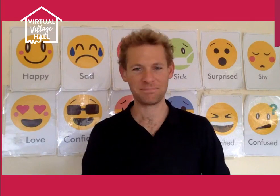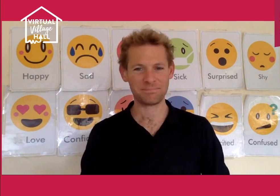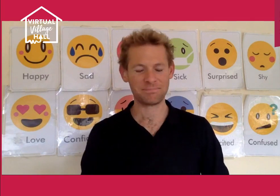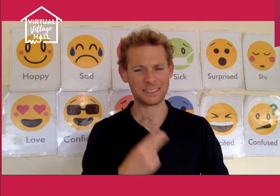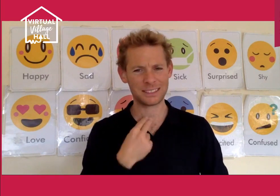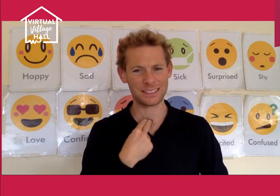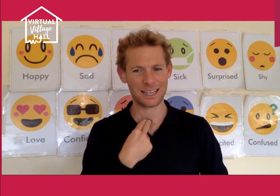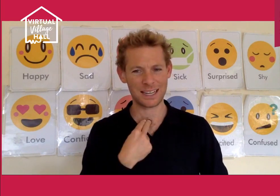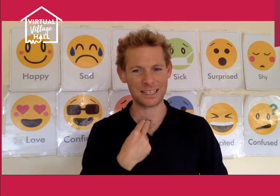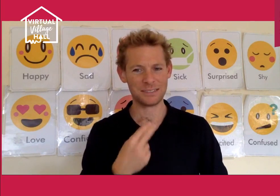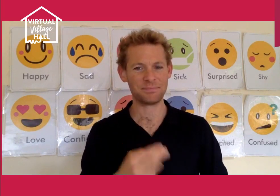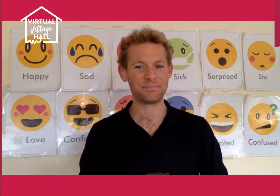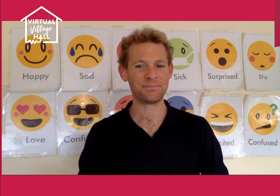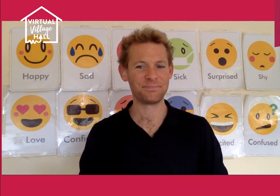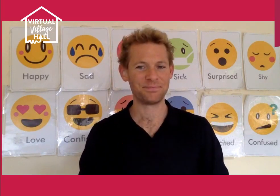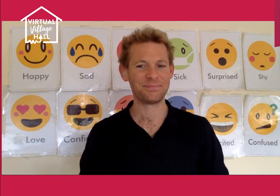sad, or sad.